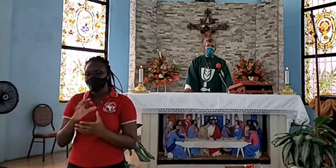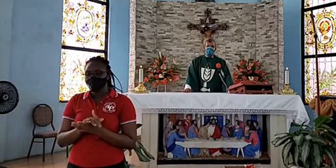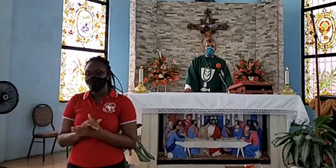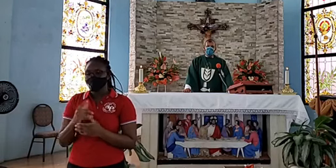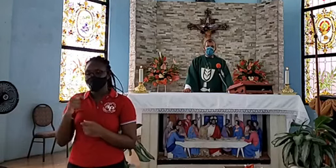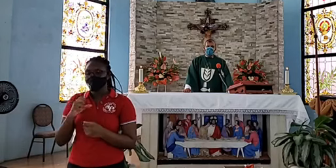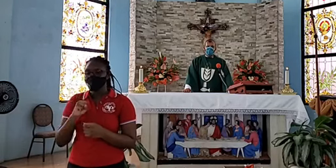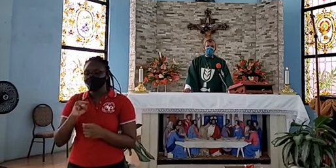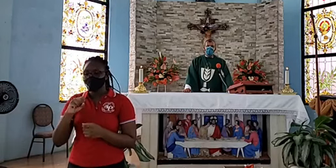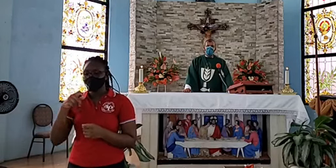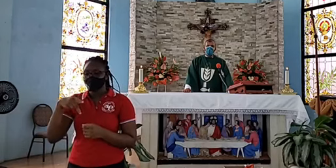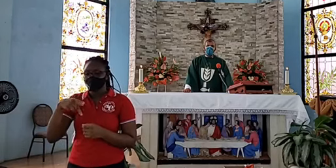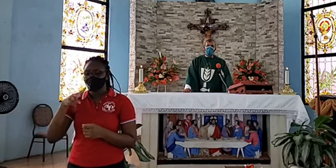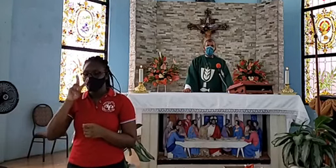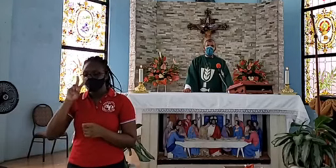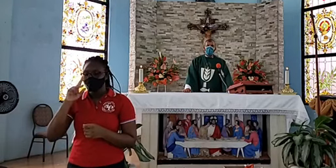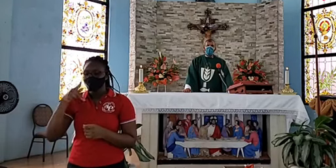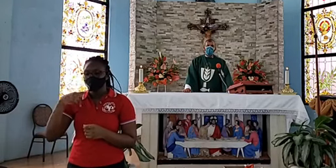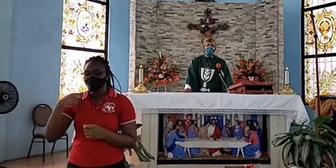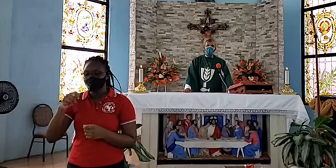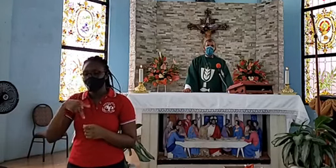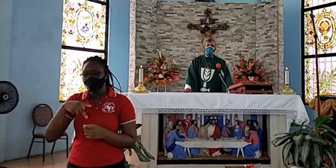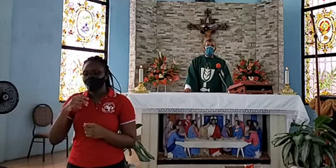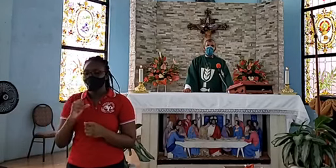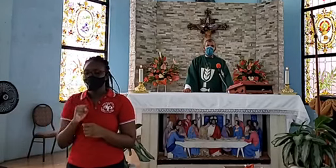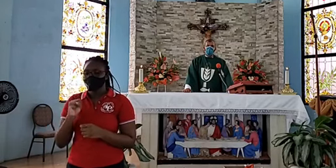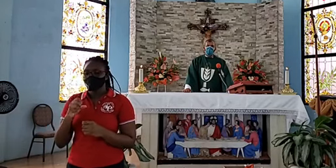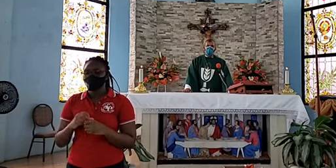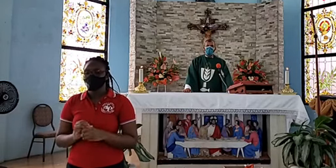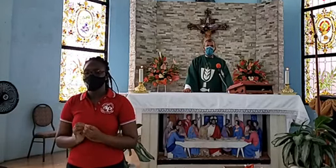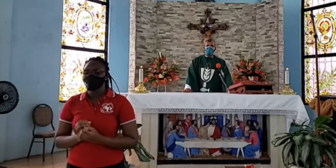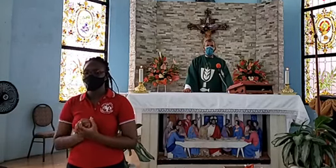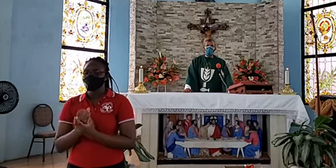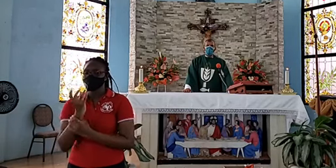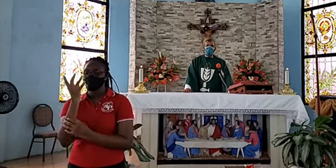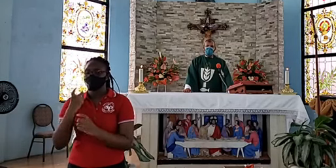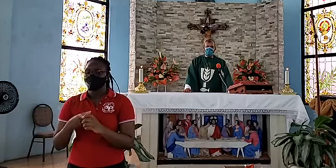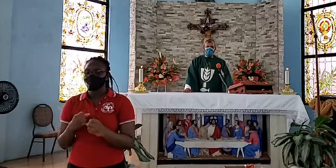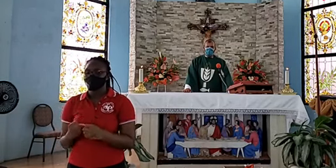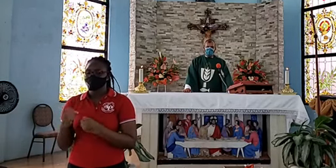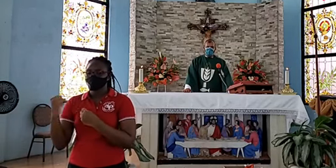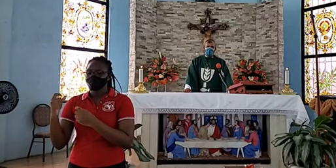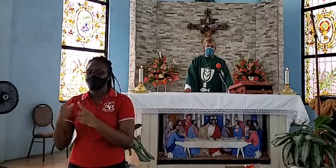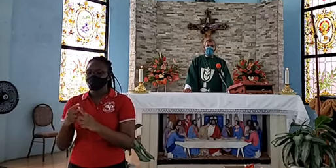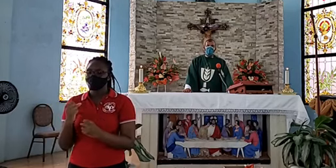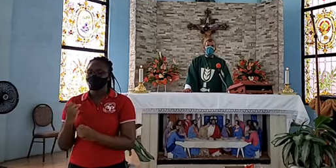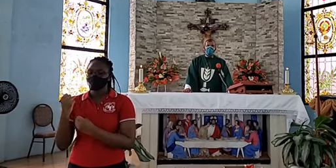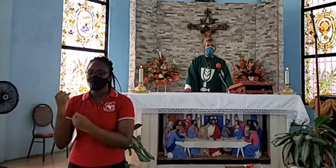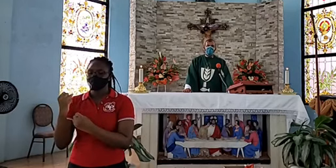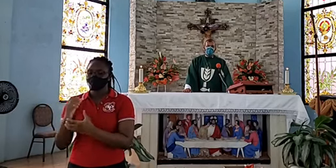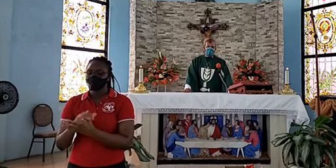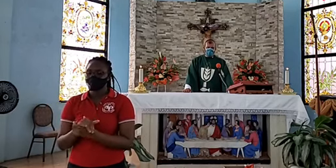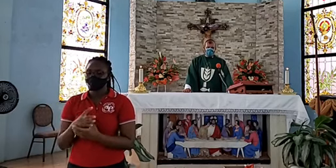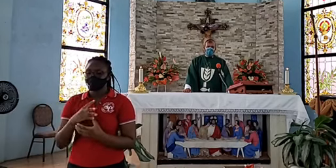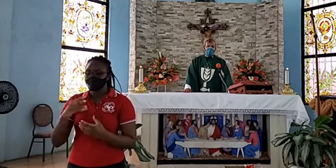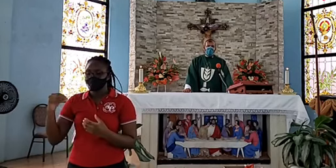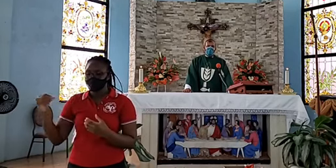St. Vincent de Paul Society will grow from strength to strength. And